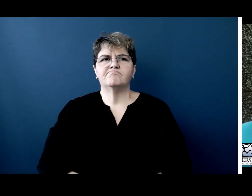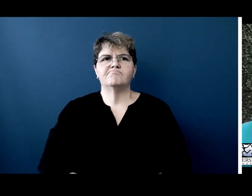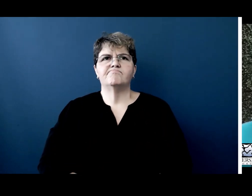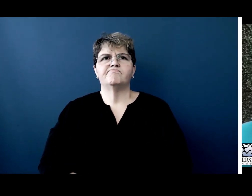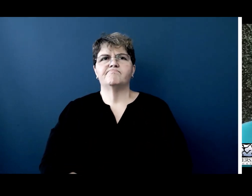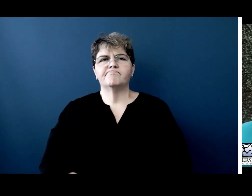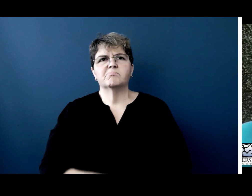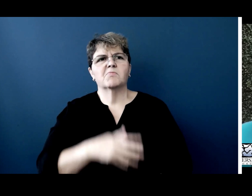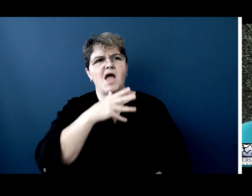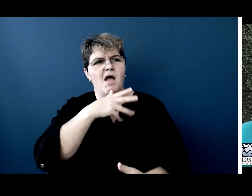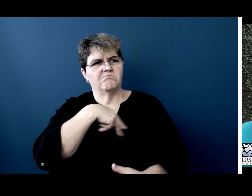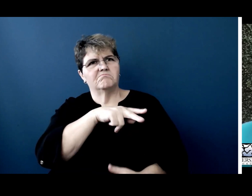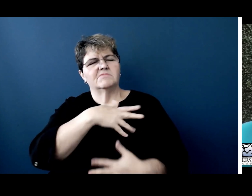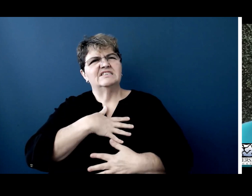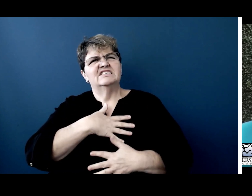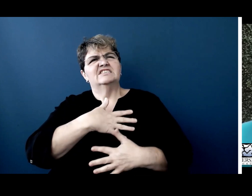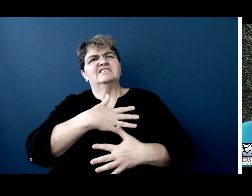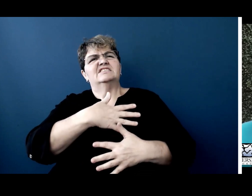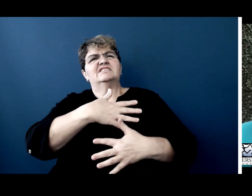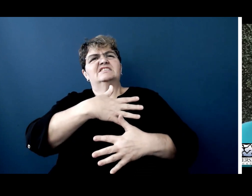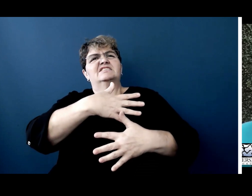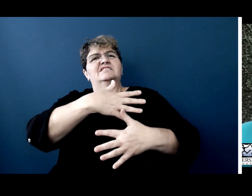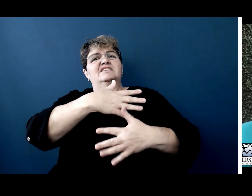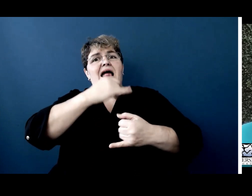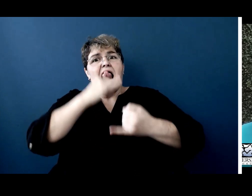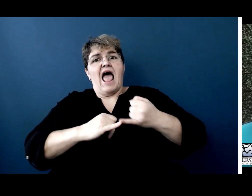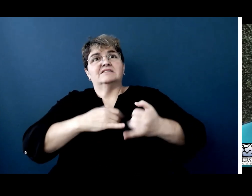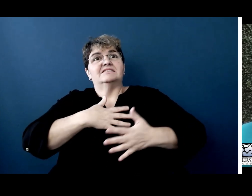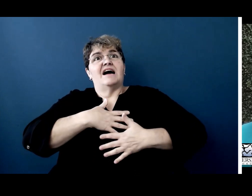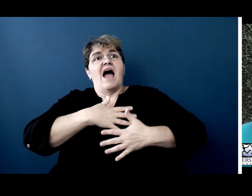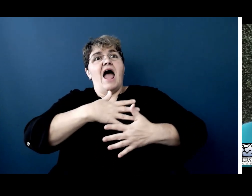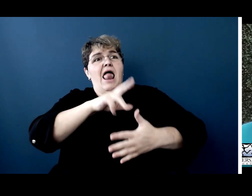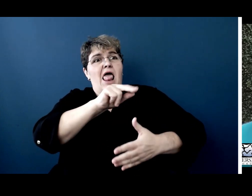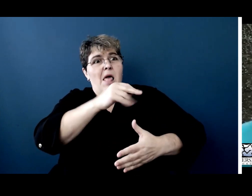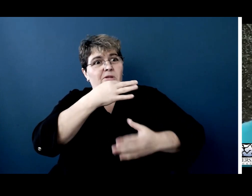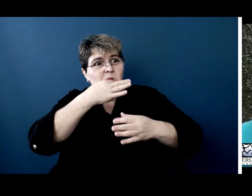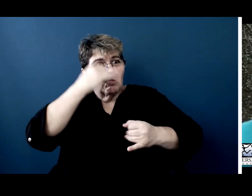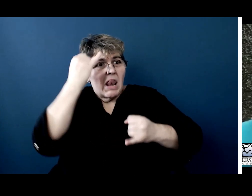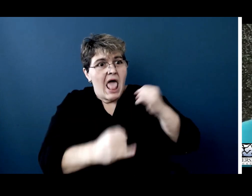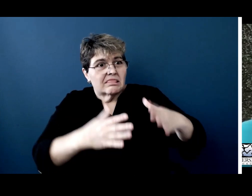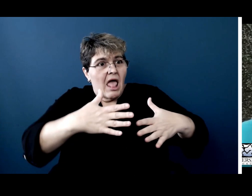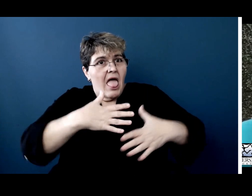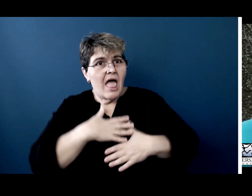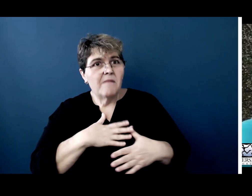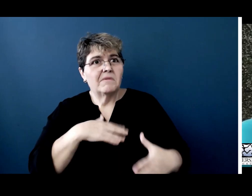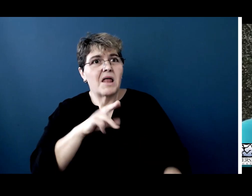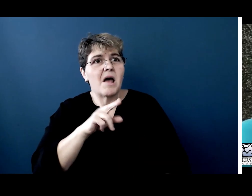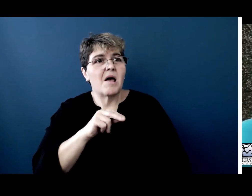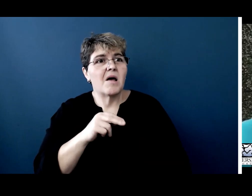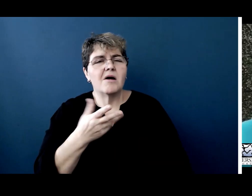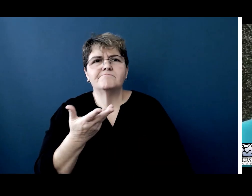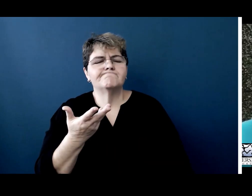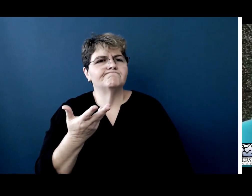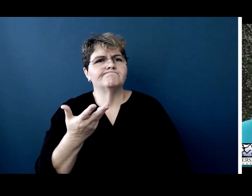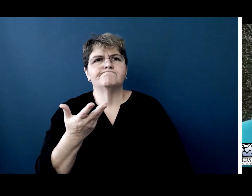Oh no, this can't be. And then that's when I just cried. Yeah. And I couldn't